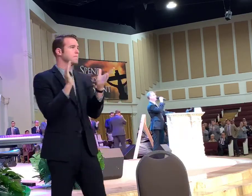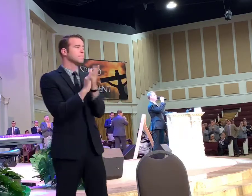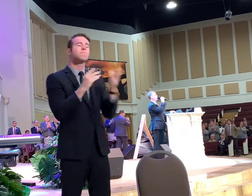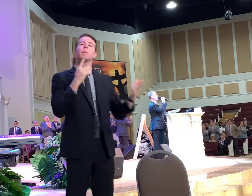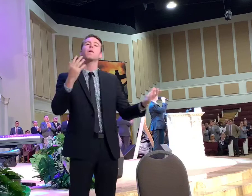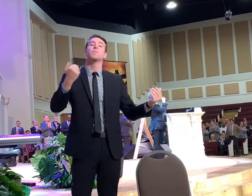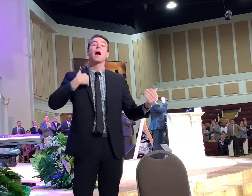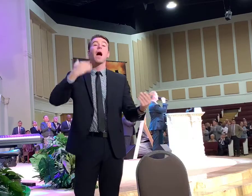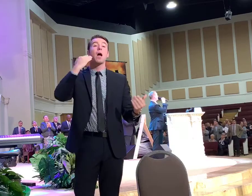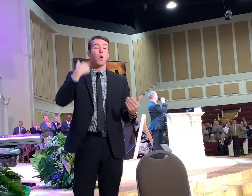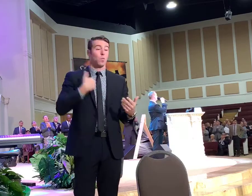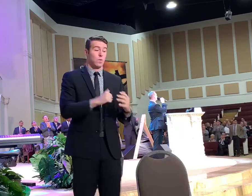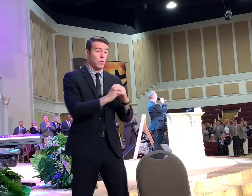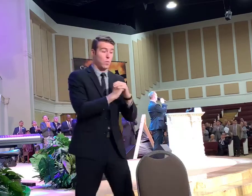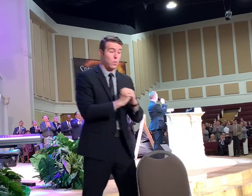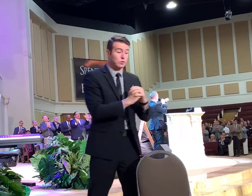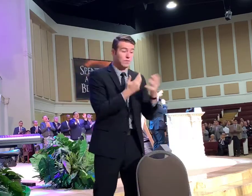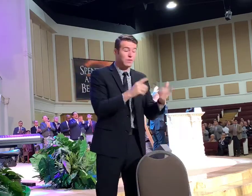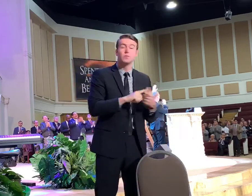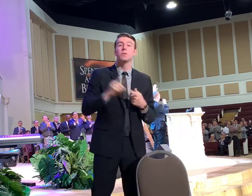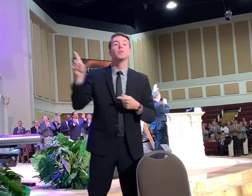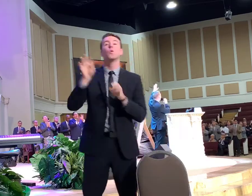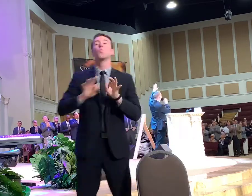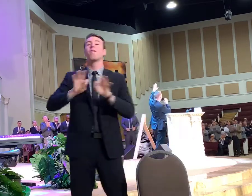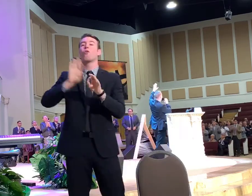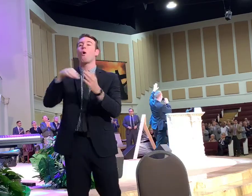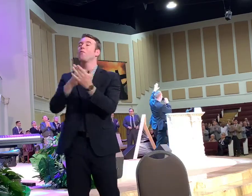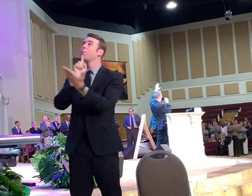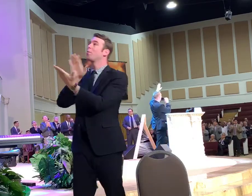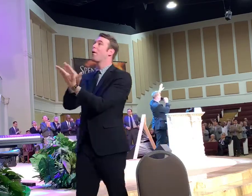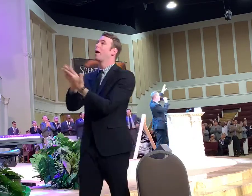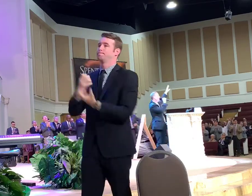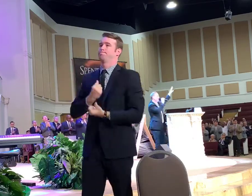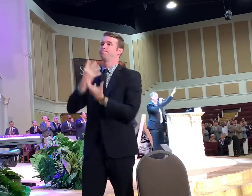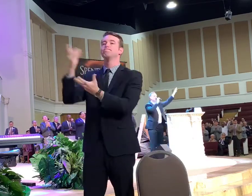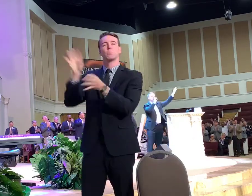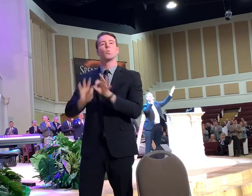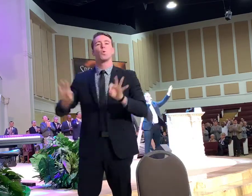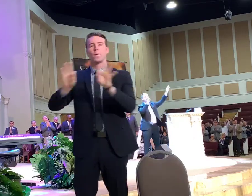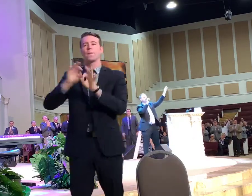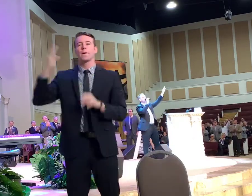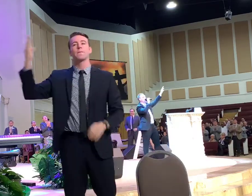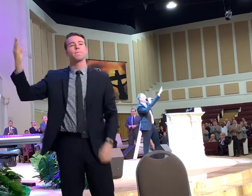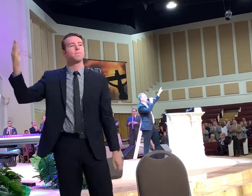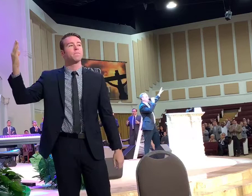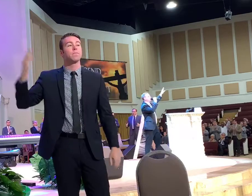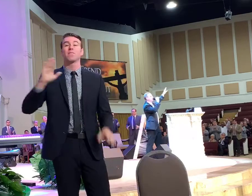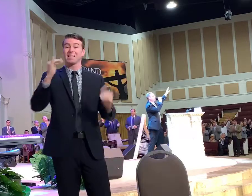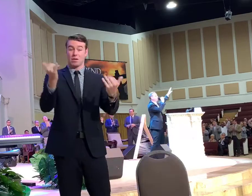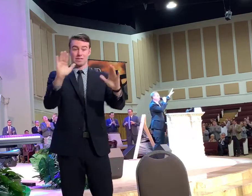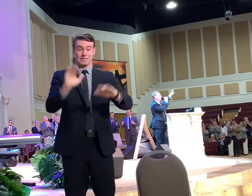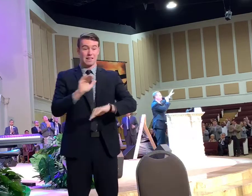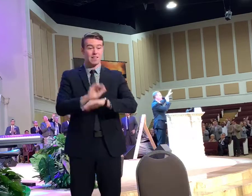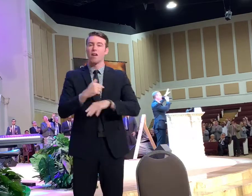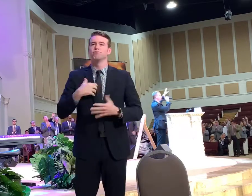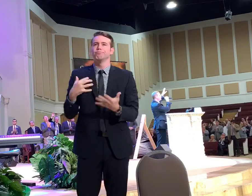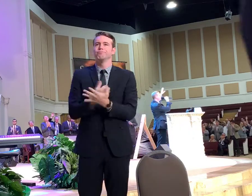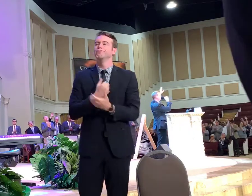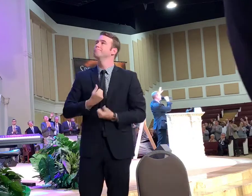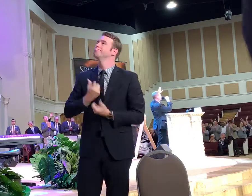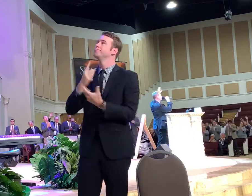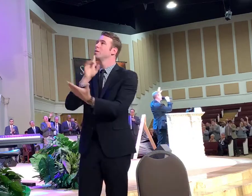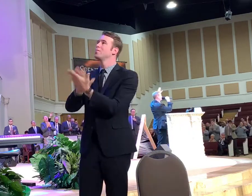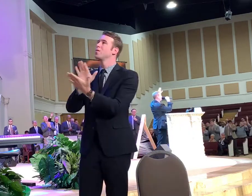Come on, I know we worship Him a bunch, but He's worthy of all the praise. Come on a Sunday night, we praise You, we glorify